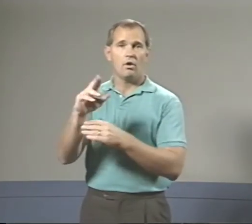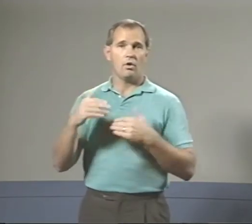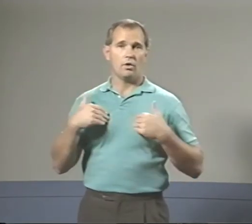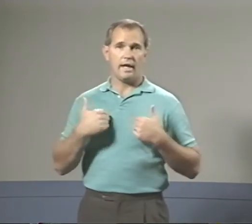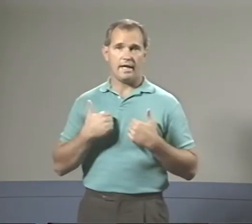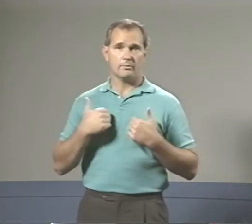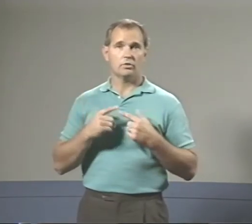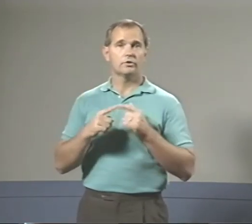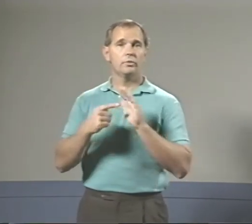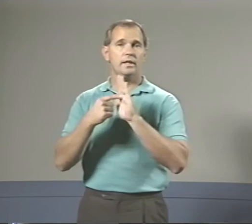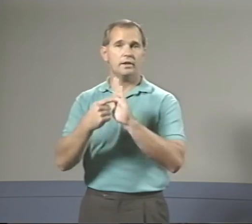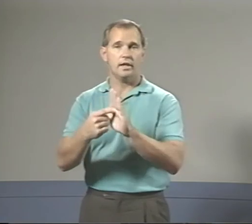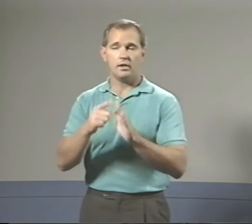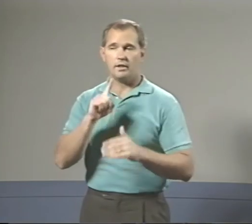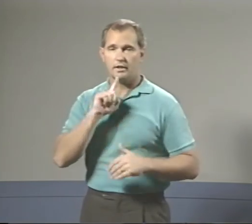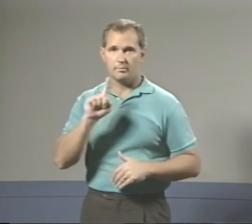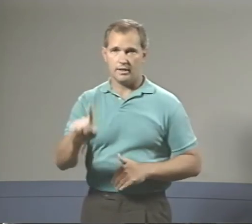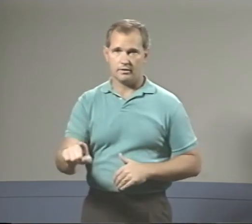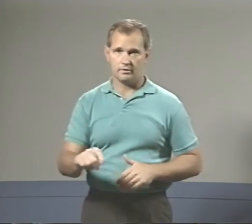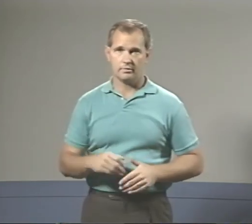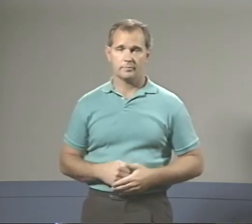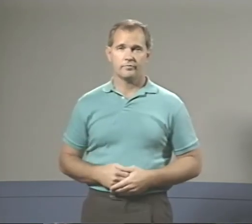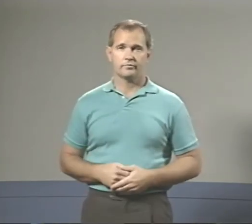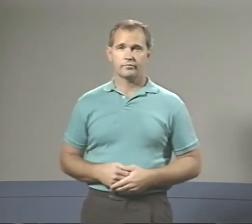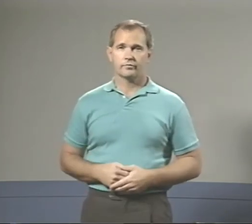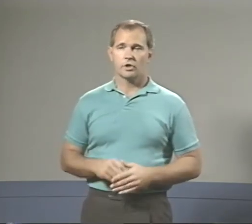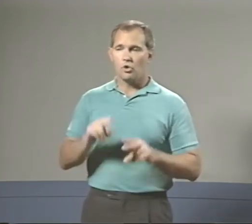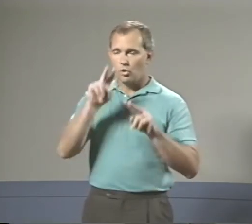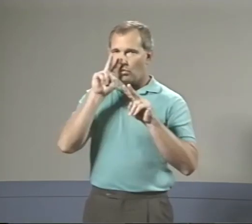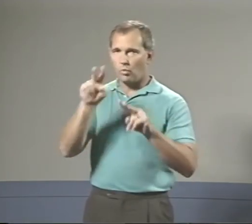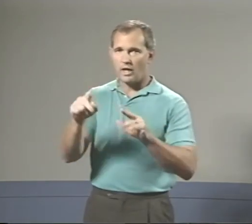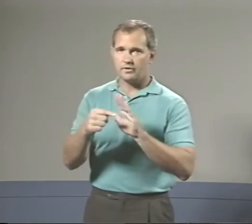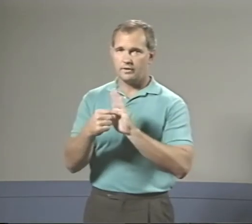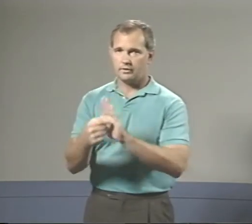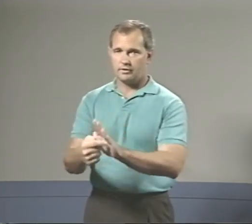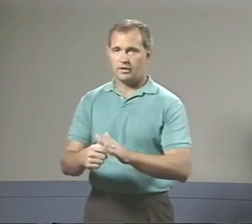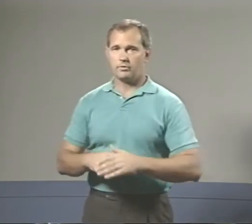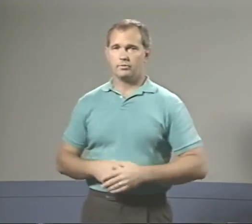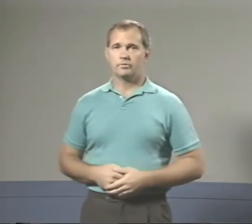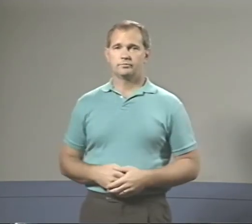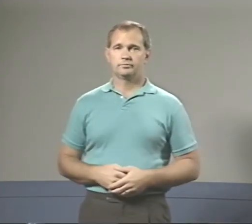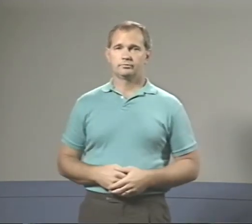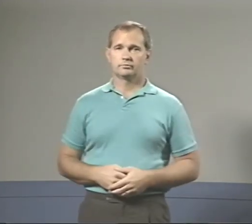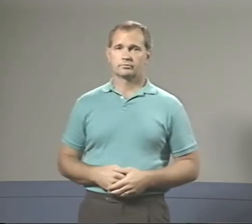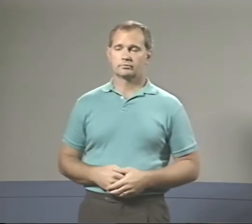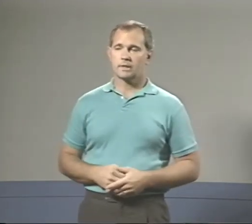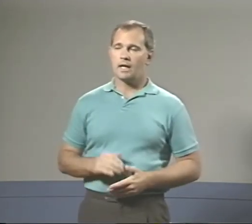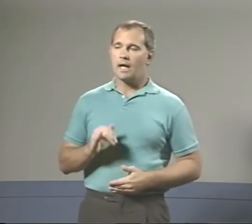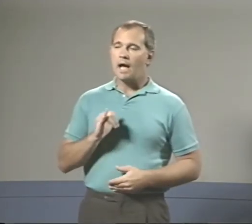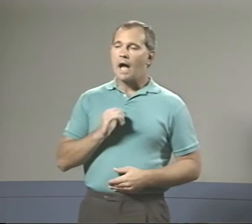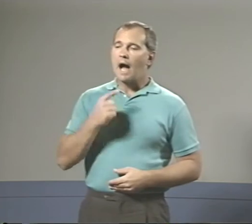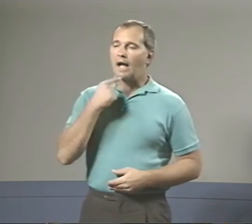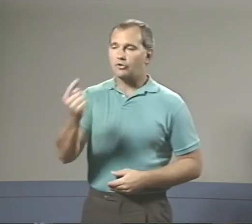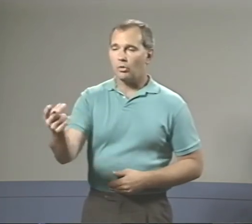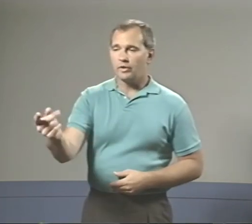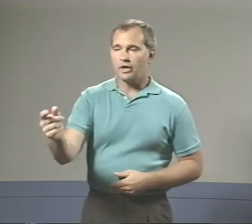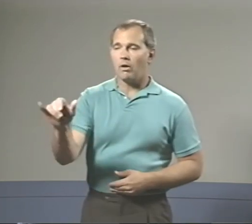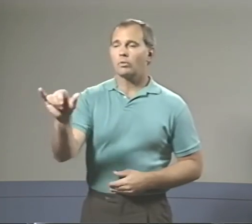or animal to indicate a command. Watch these examples. I told the dog to